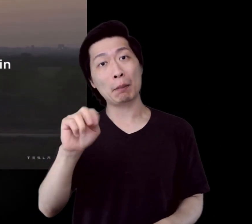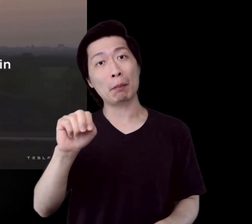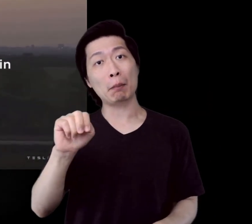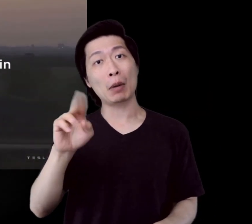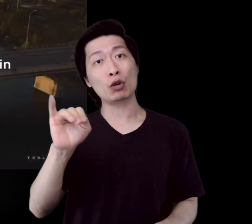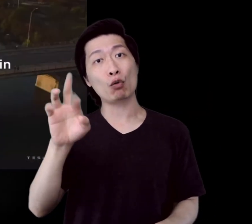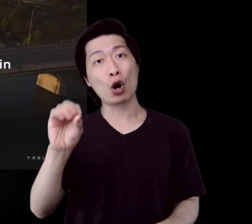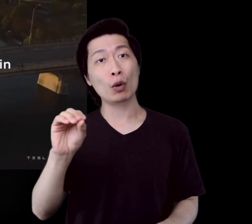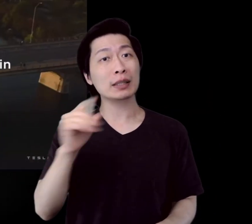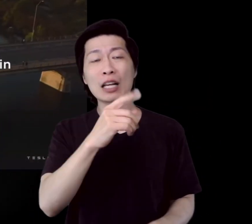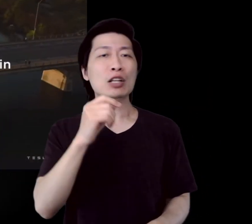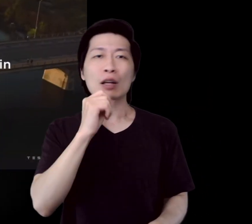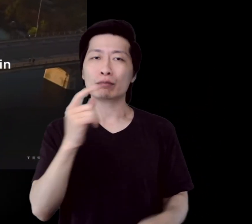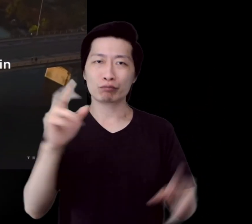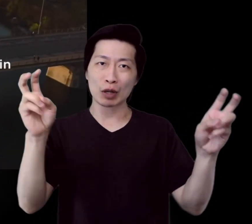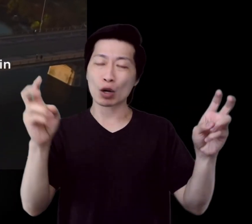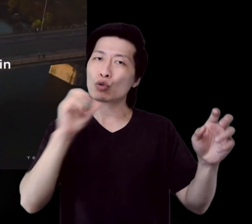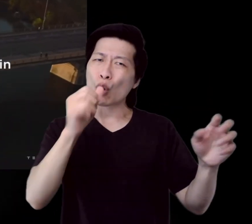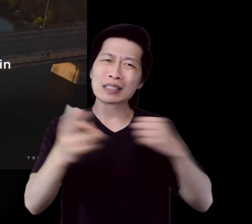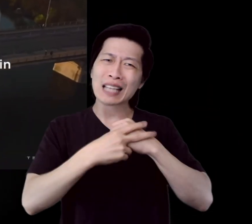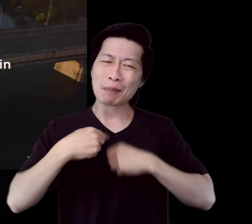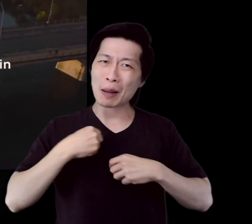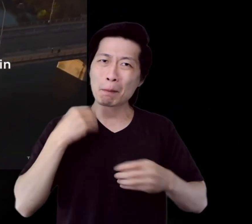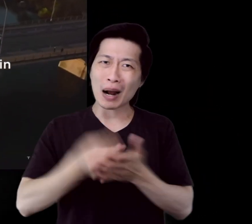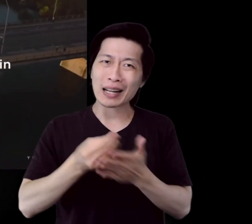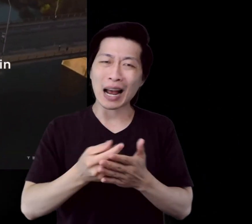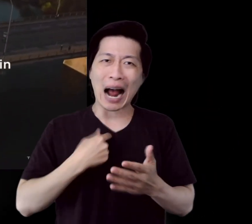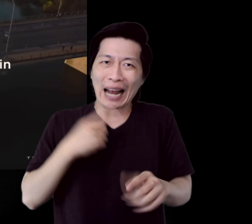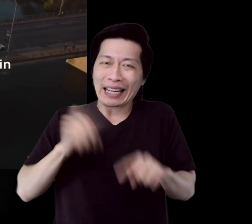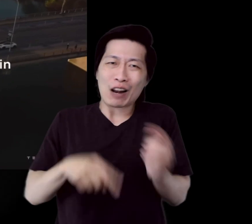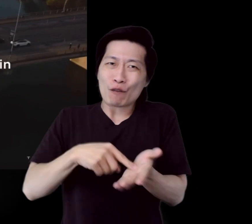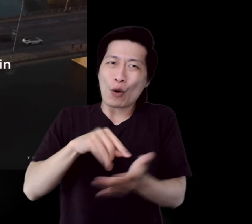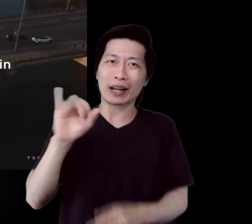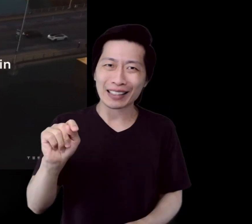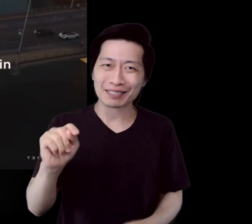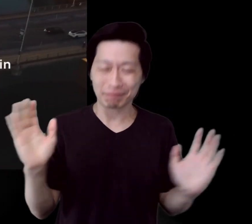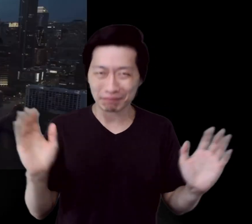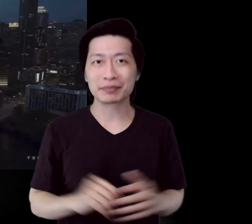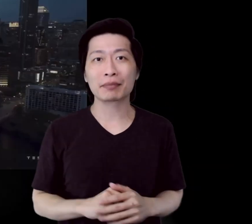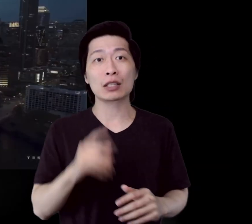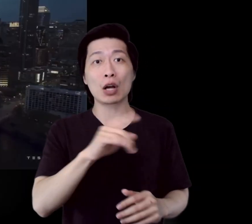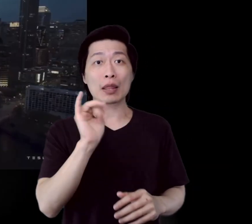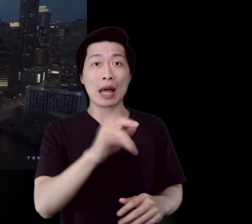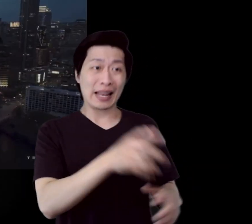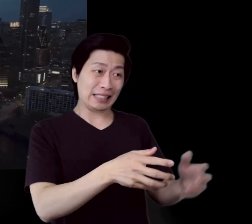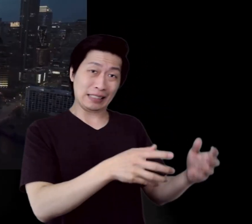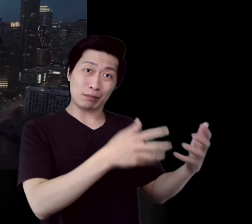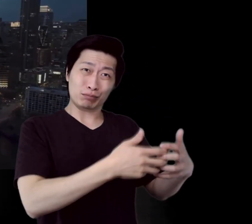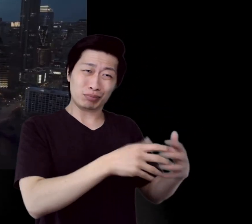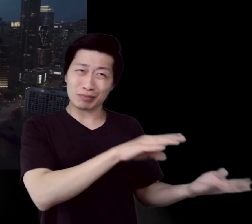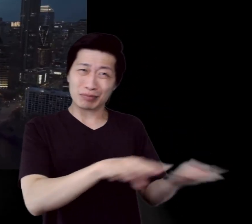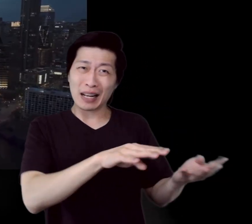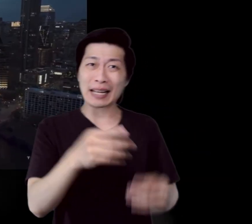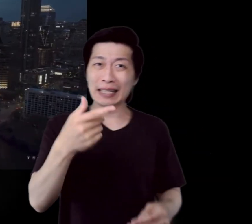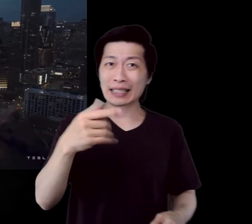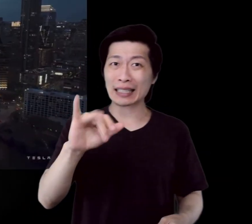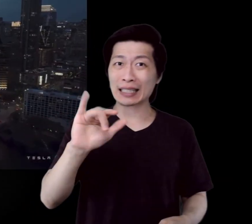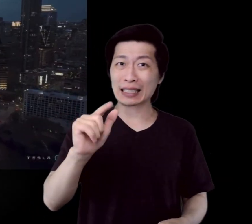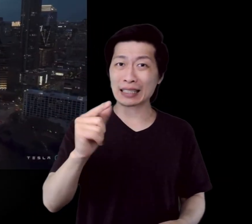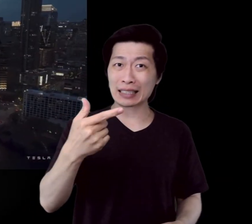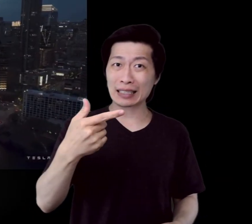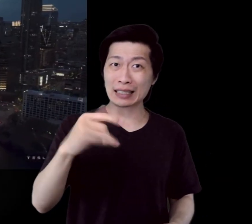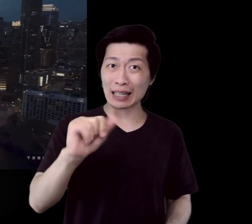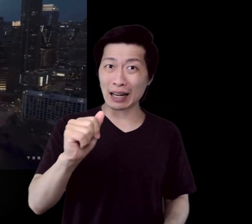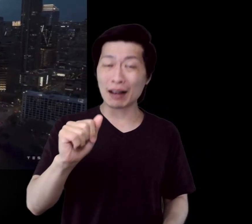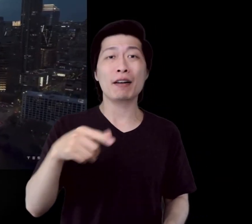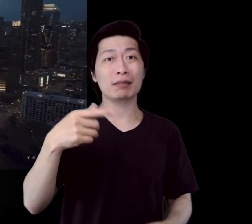I can't afford it. The Giga castings that save Tesla so much time and make them so much faster to build cars than